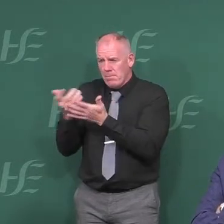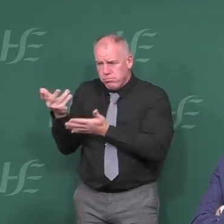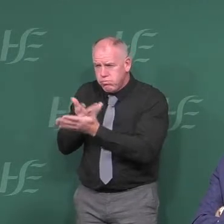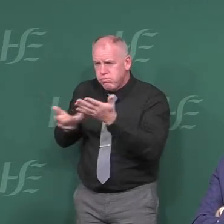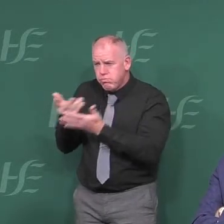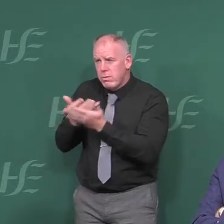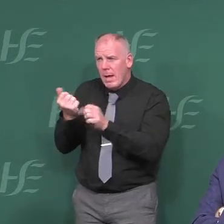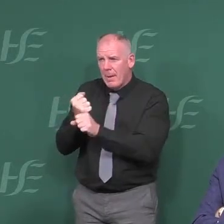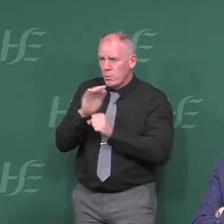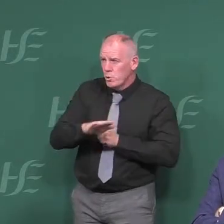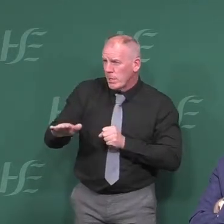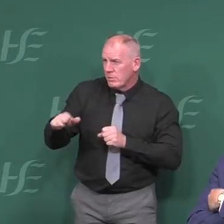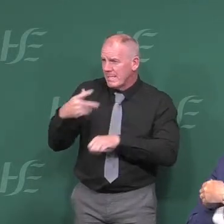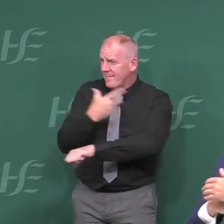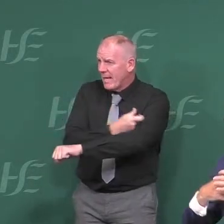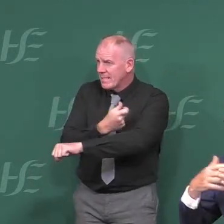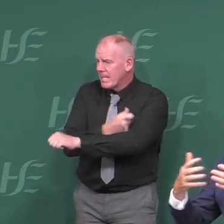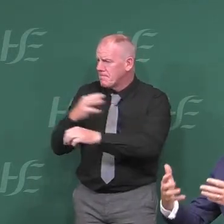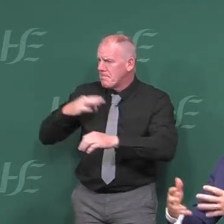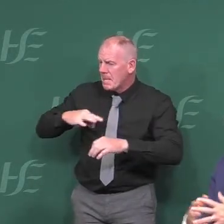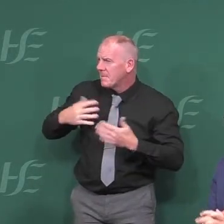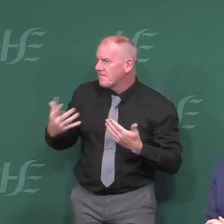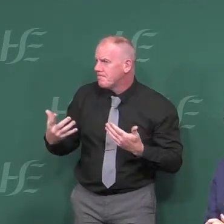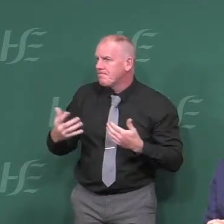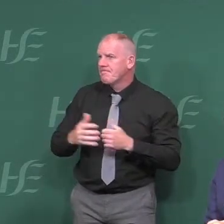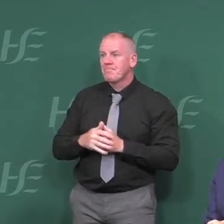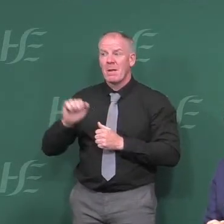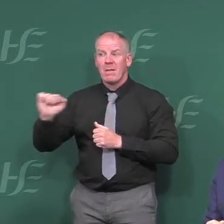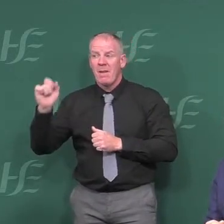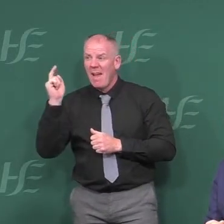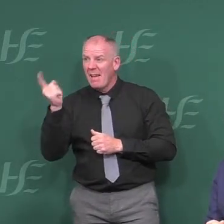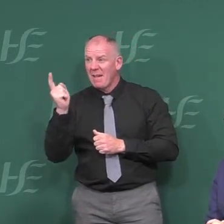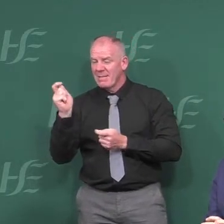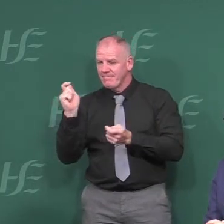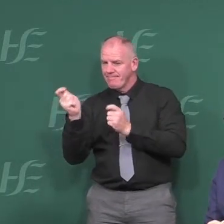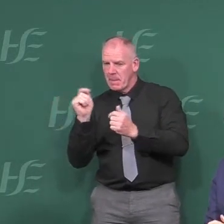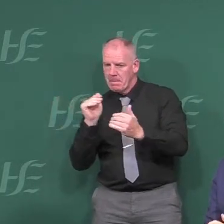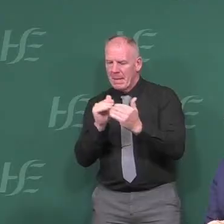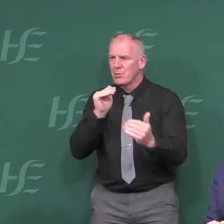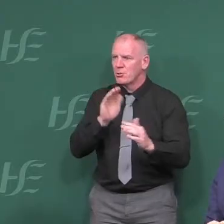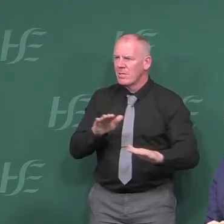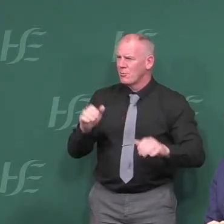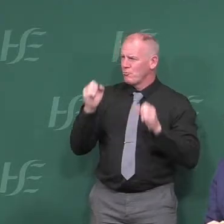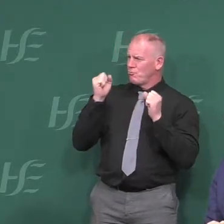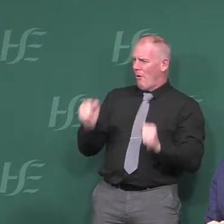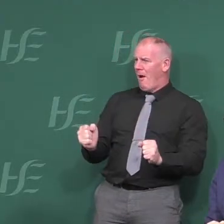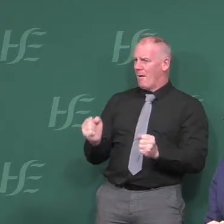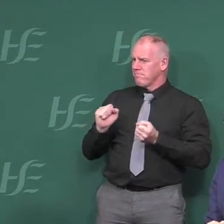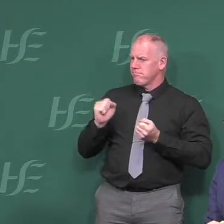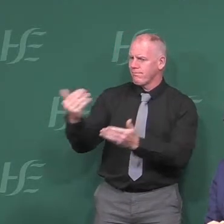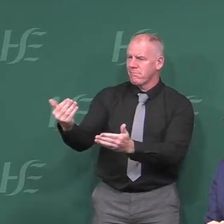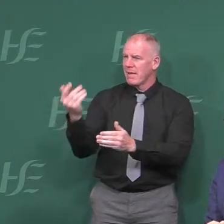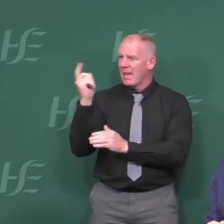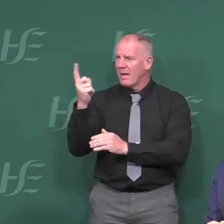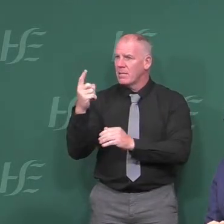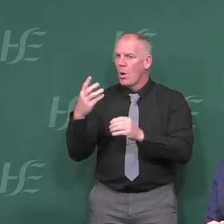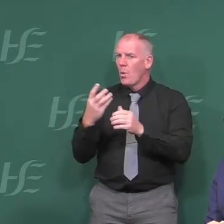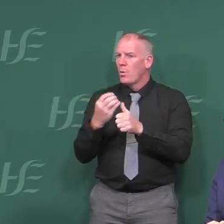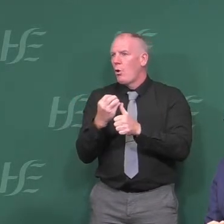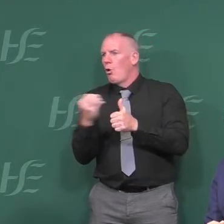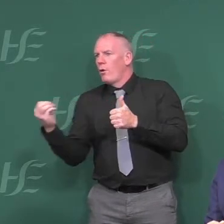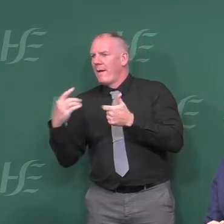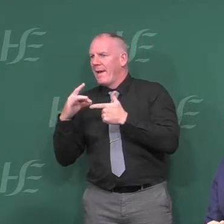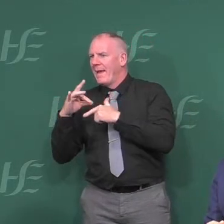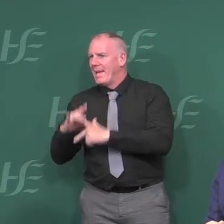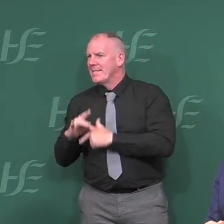and they've kind of nuanced their advice accordingly. So they're strongly advising people who've underlying conditions, children of